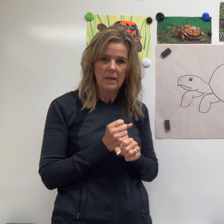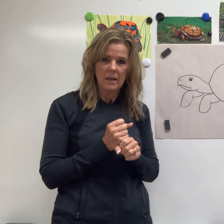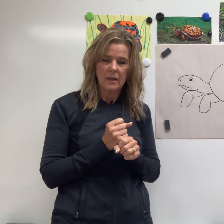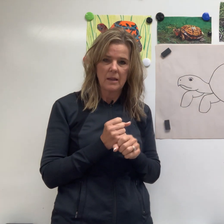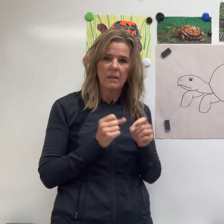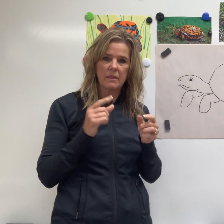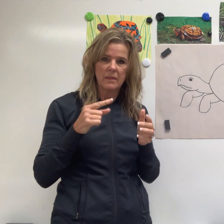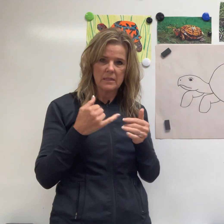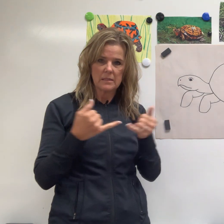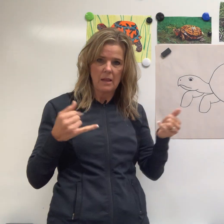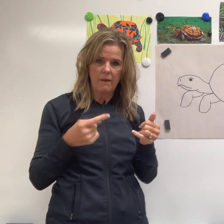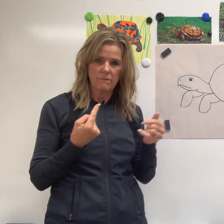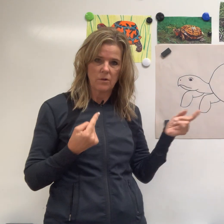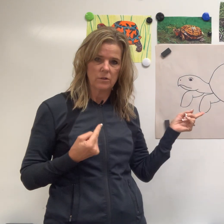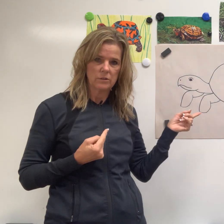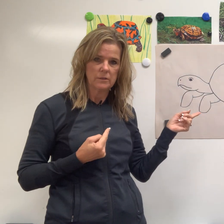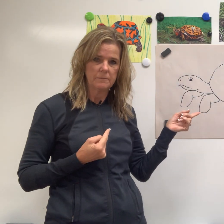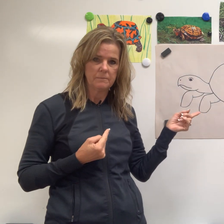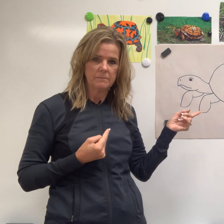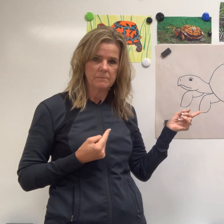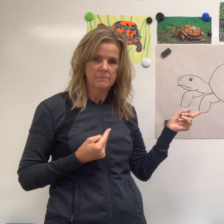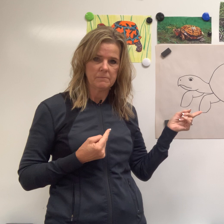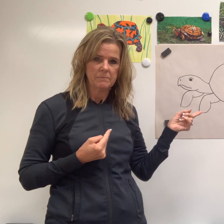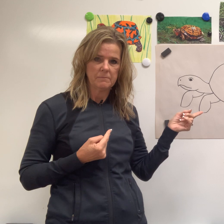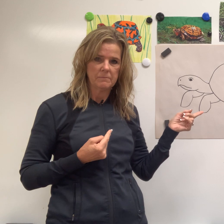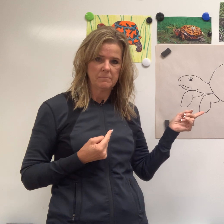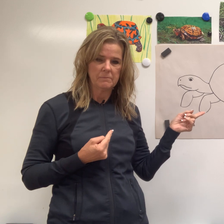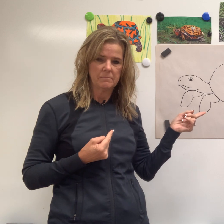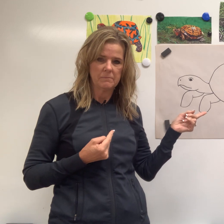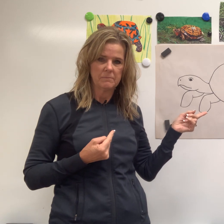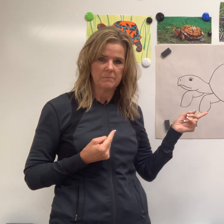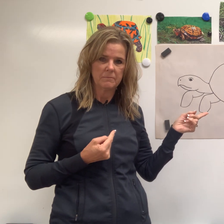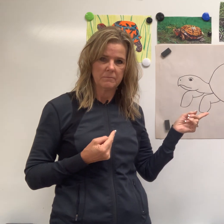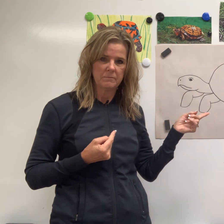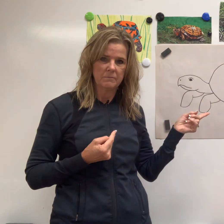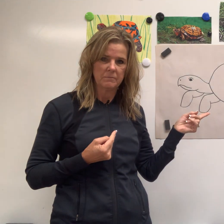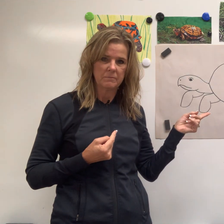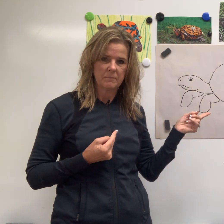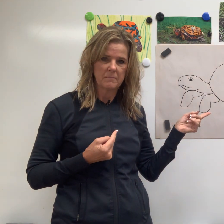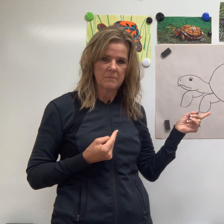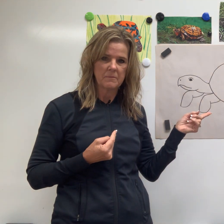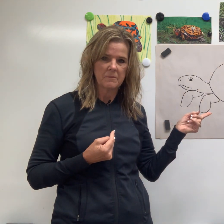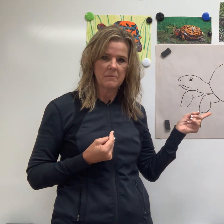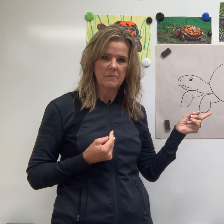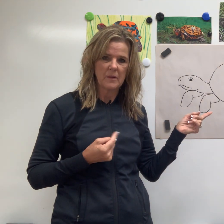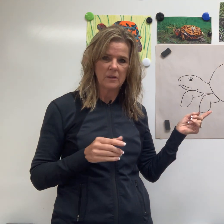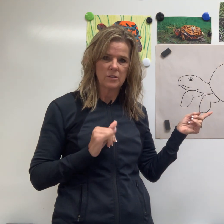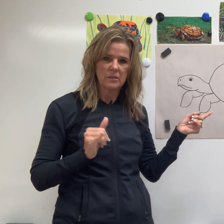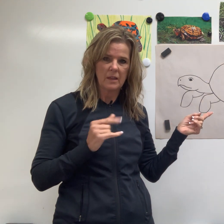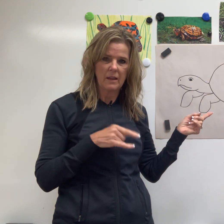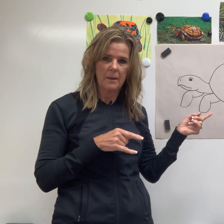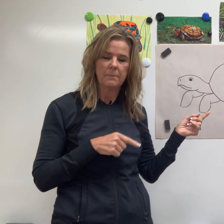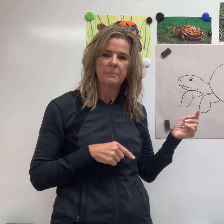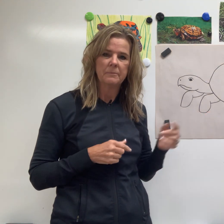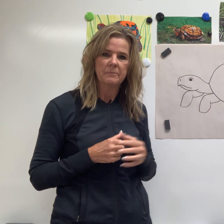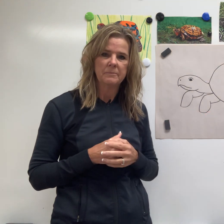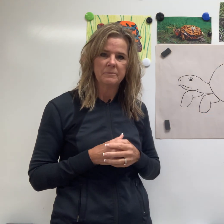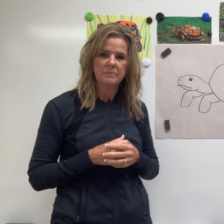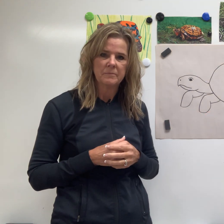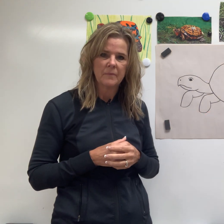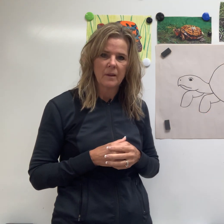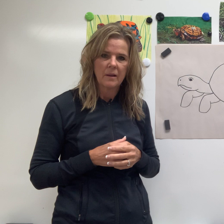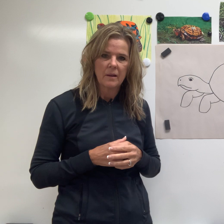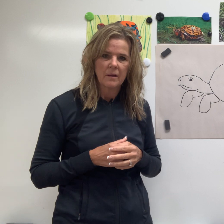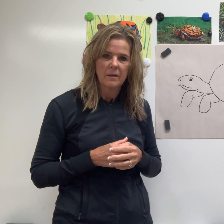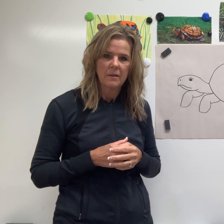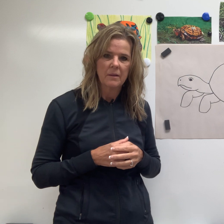here real quick. So watch, I'm just gonna make it slant down and over, just like that. Then I'm